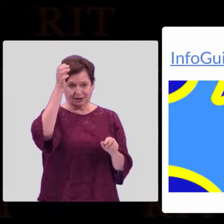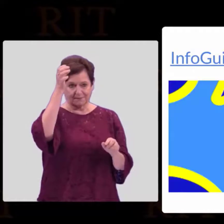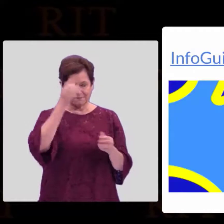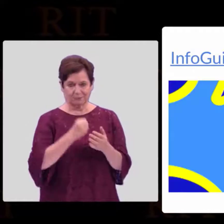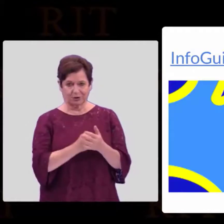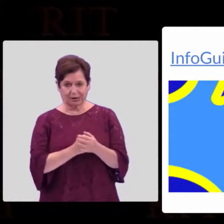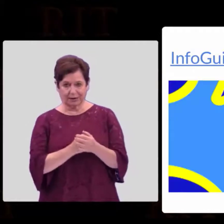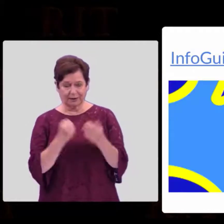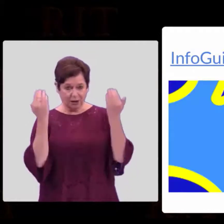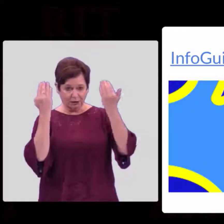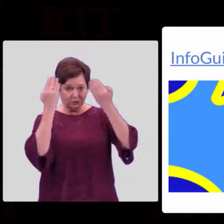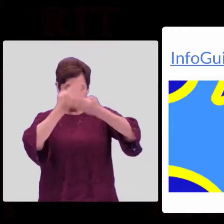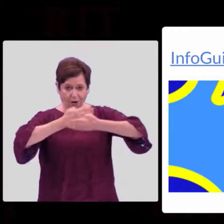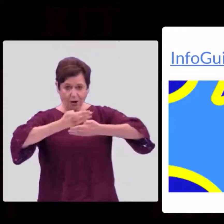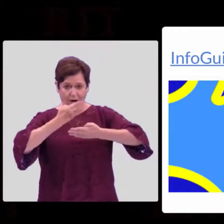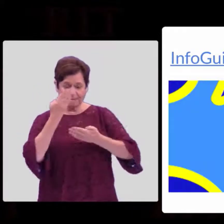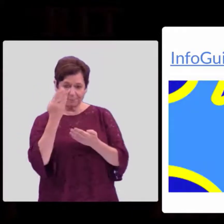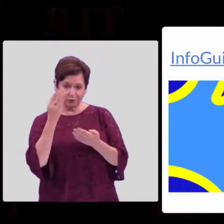concepts.